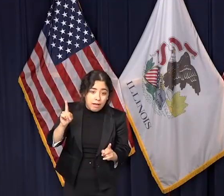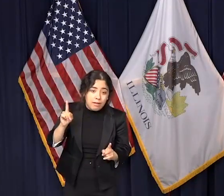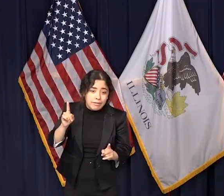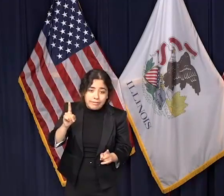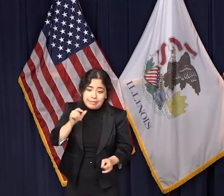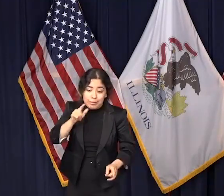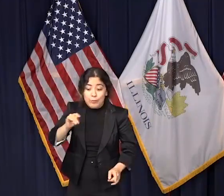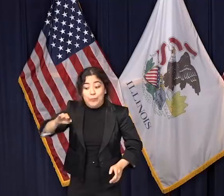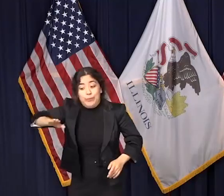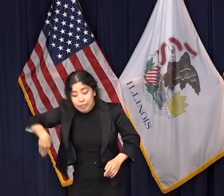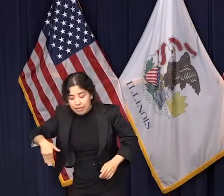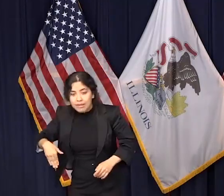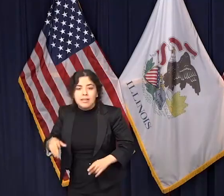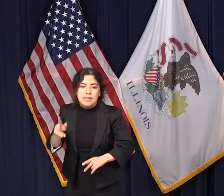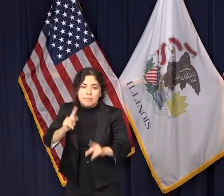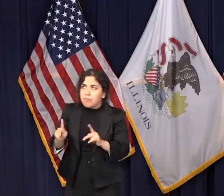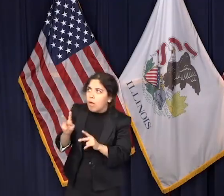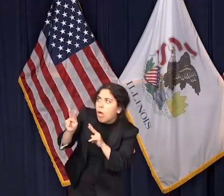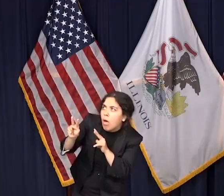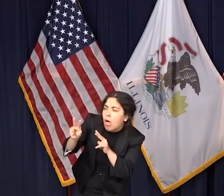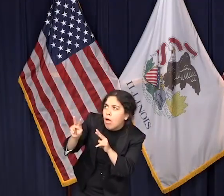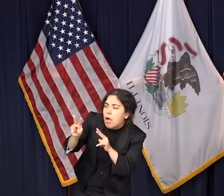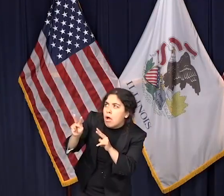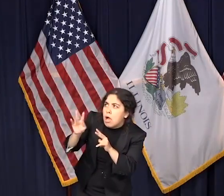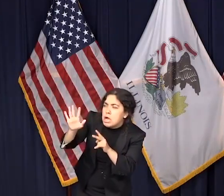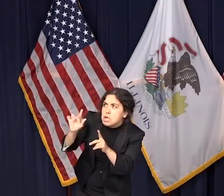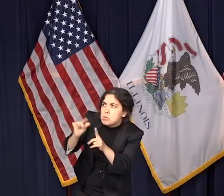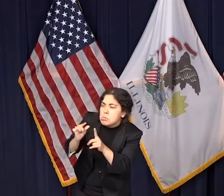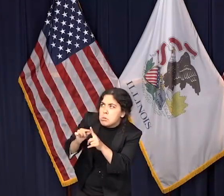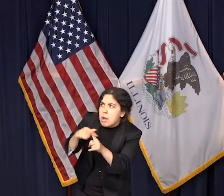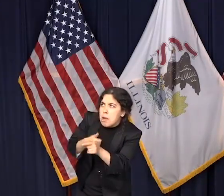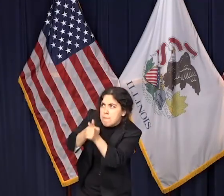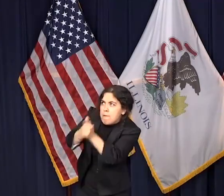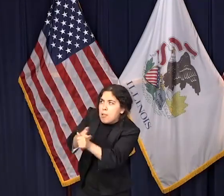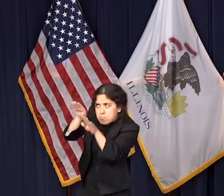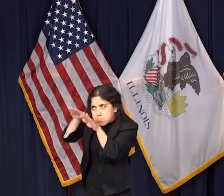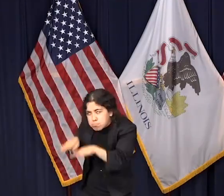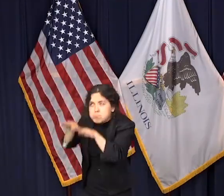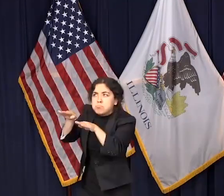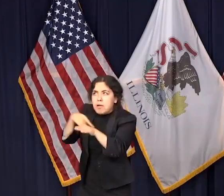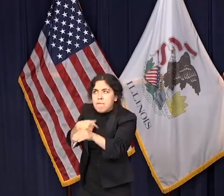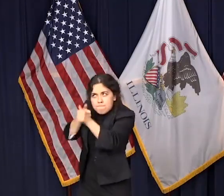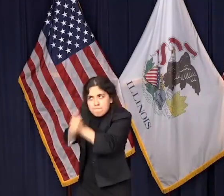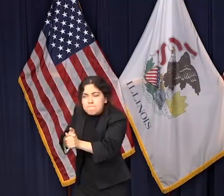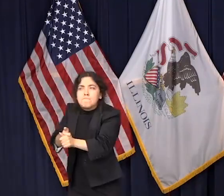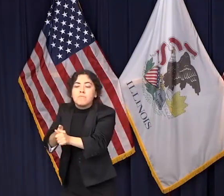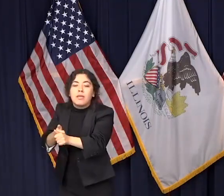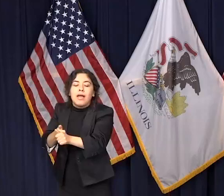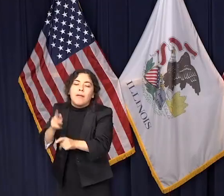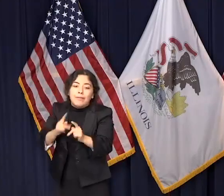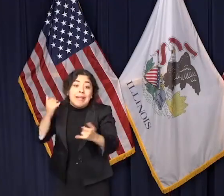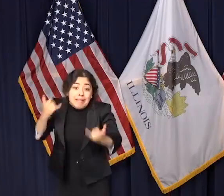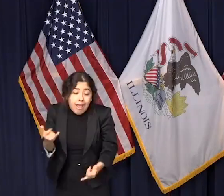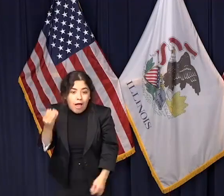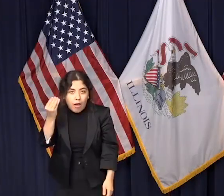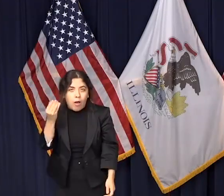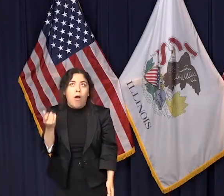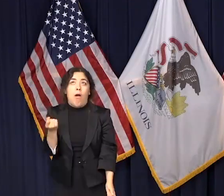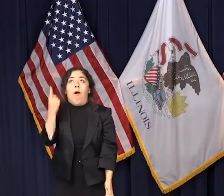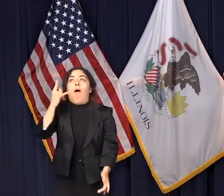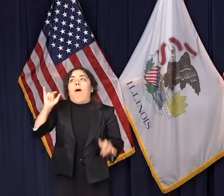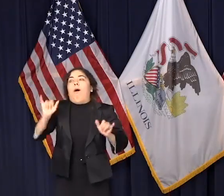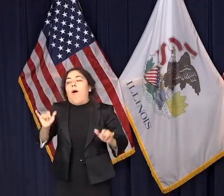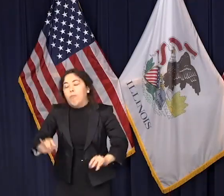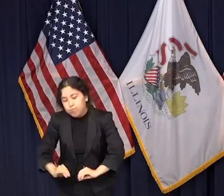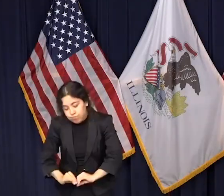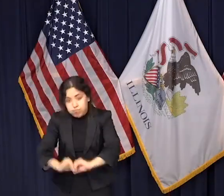who follow his every word and now understand that, that this is the right thing for them to do. We want